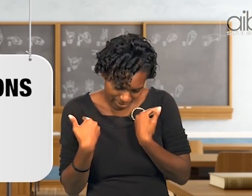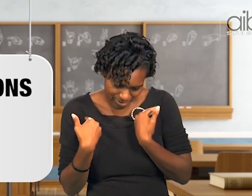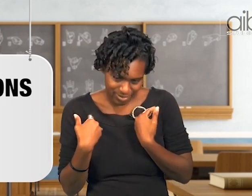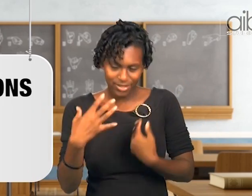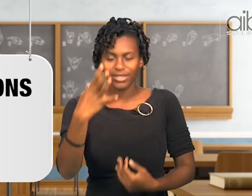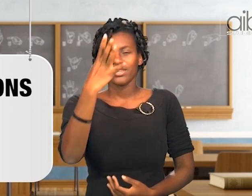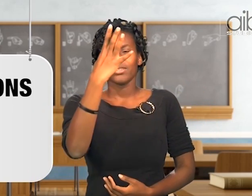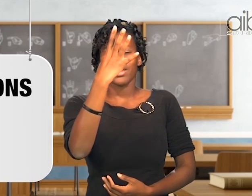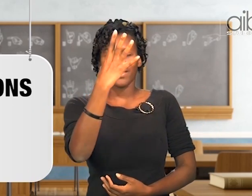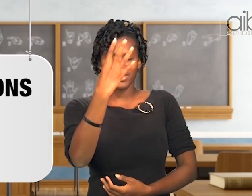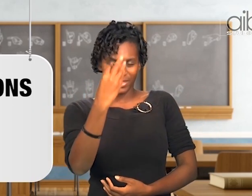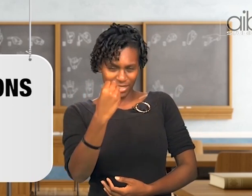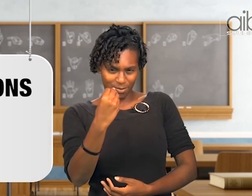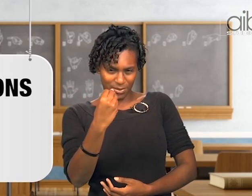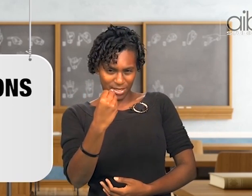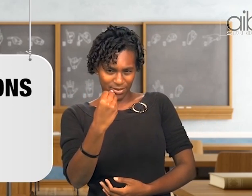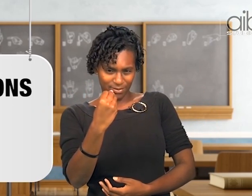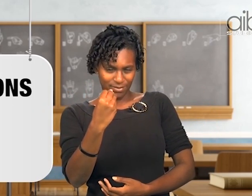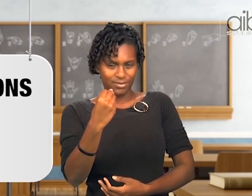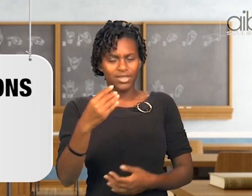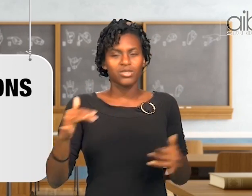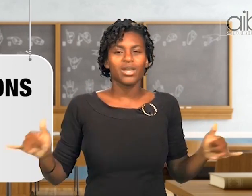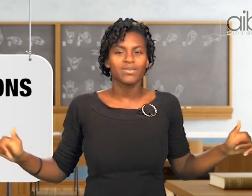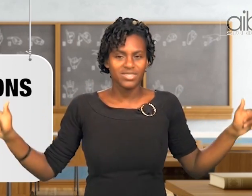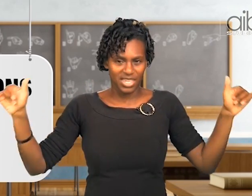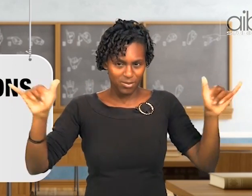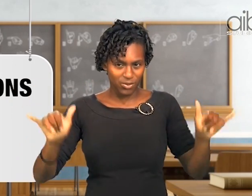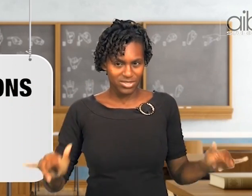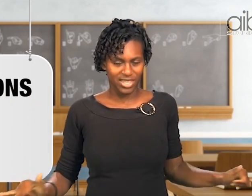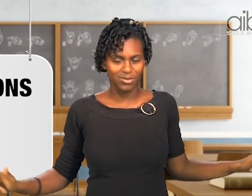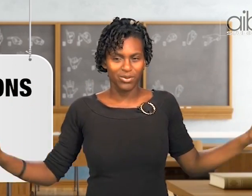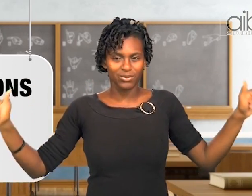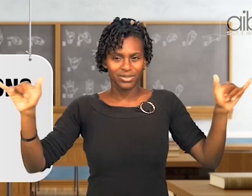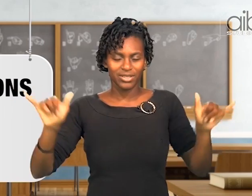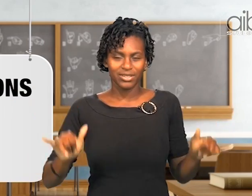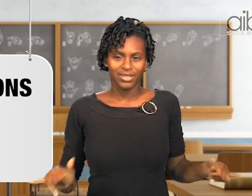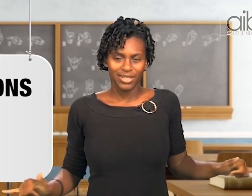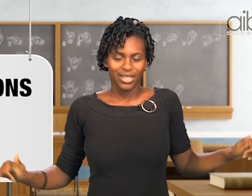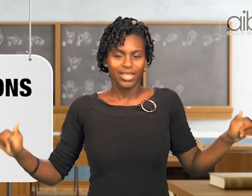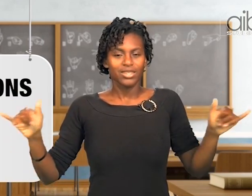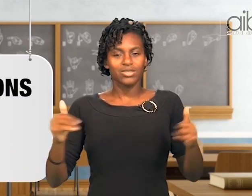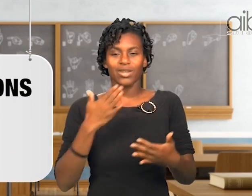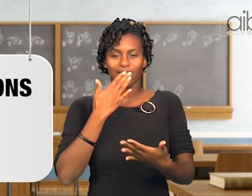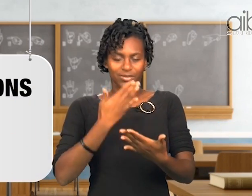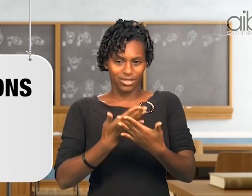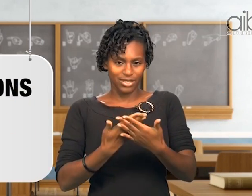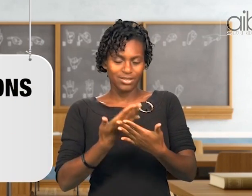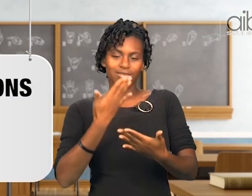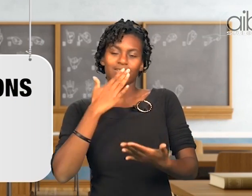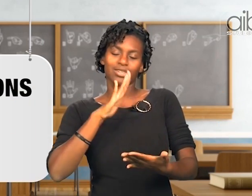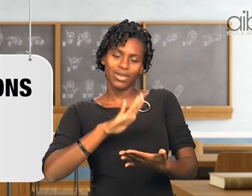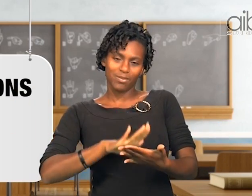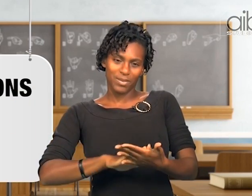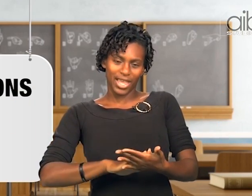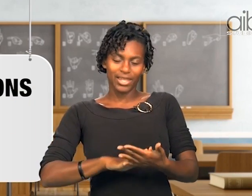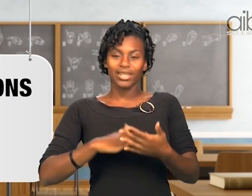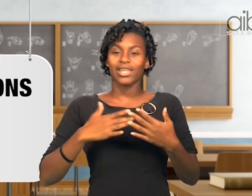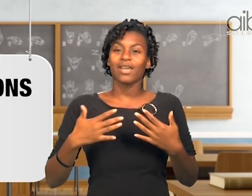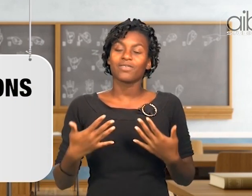tired, you have sleepy, you have same old, you have good, and you have bad. And I